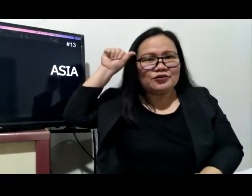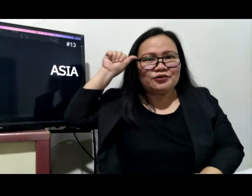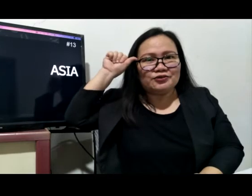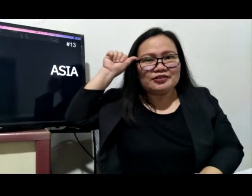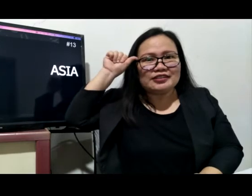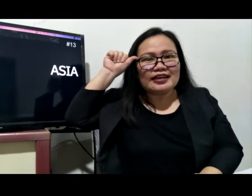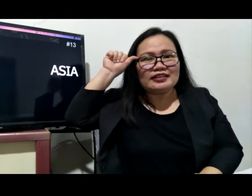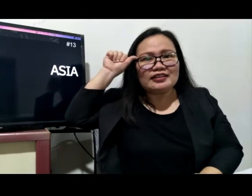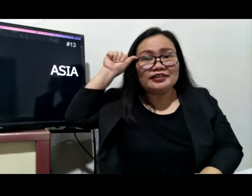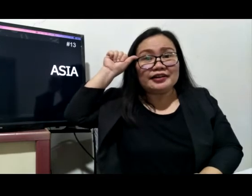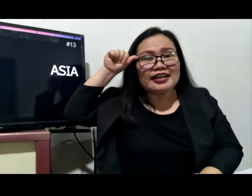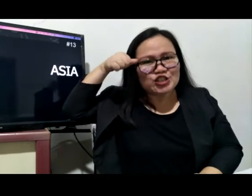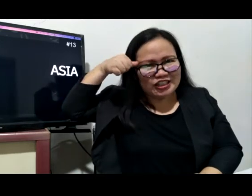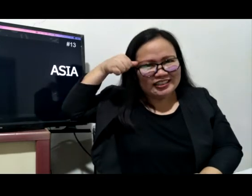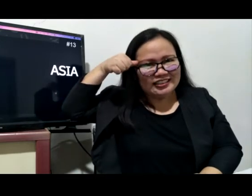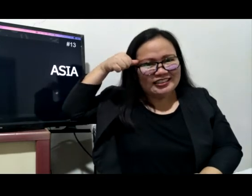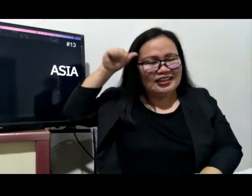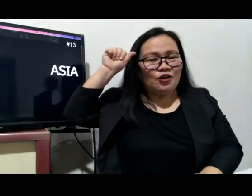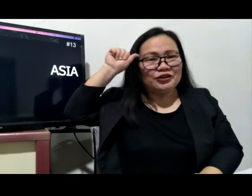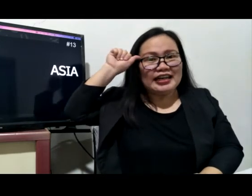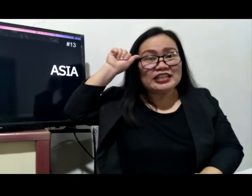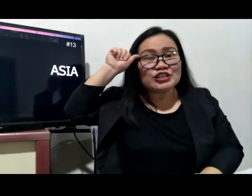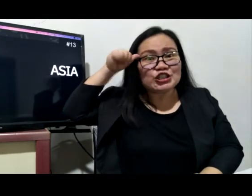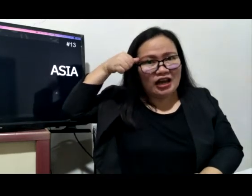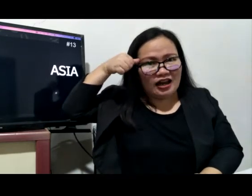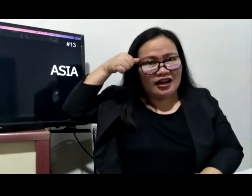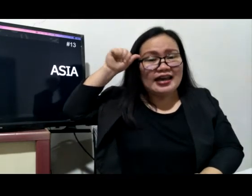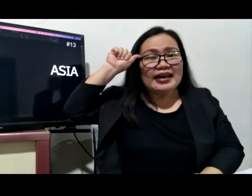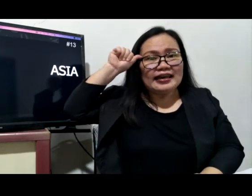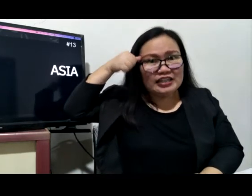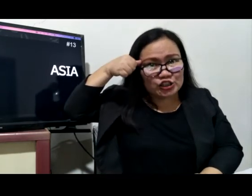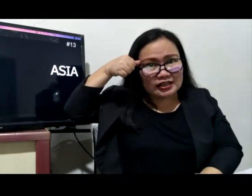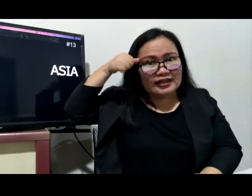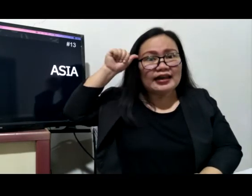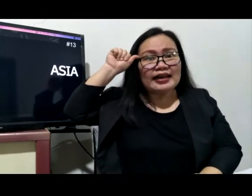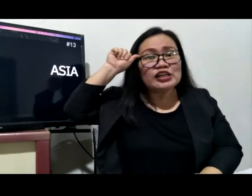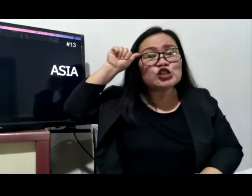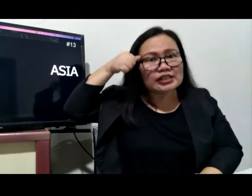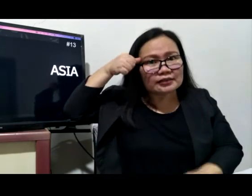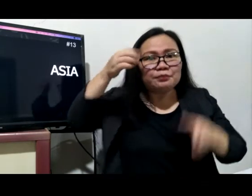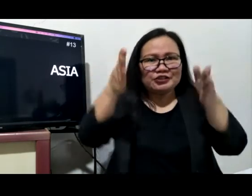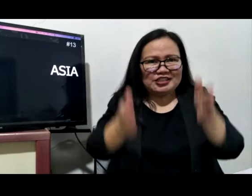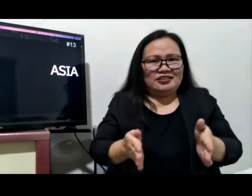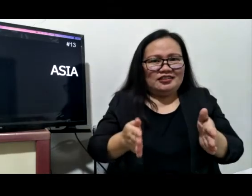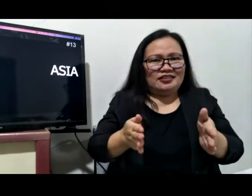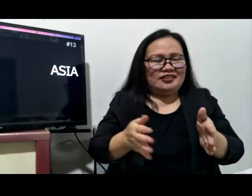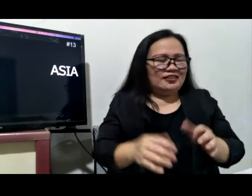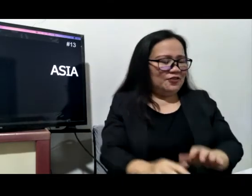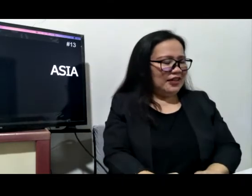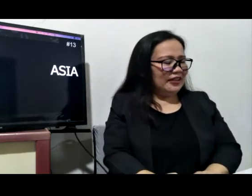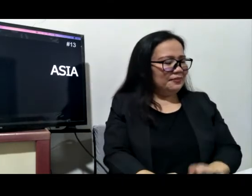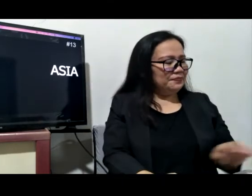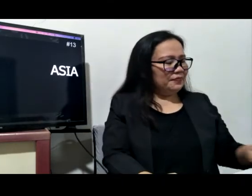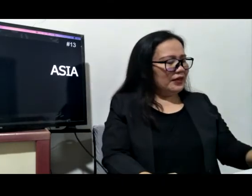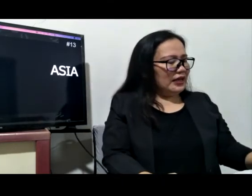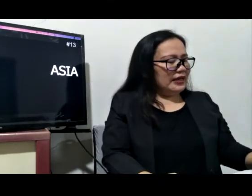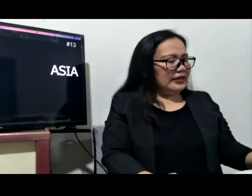So sign it here, Asian or Asia. Asia, Asian person. Okay.